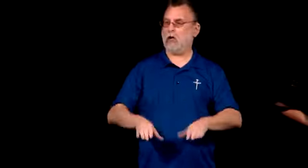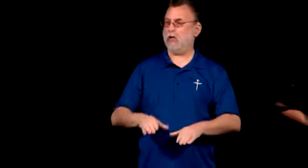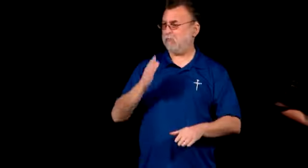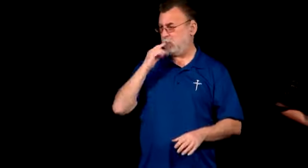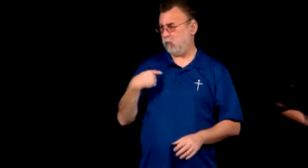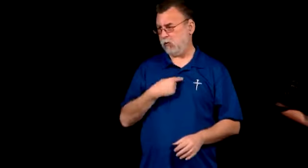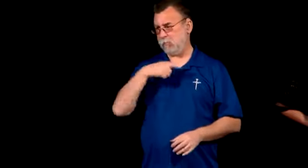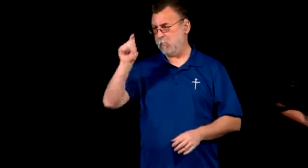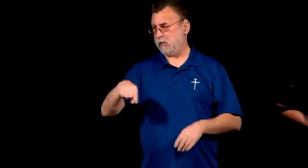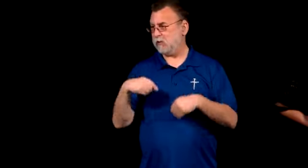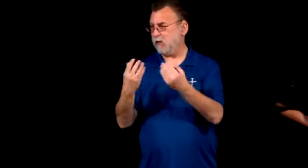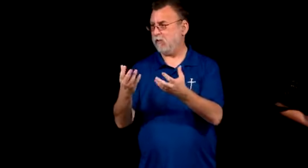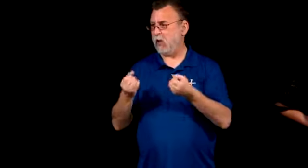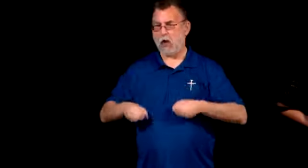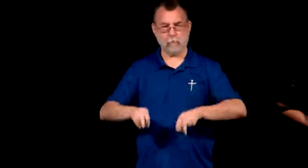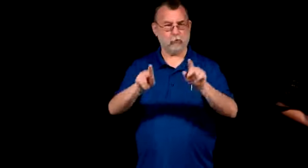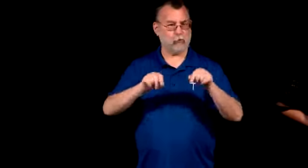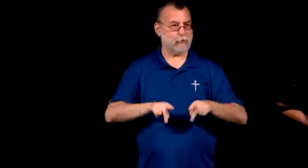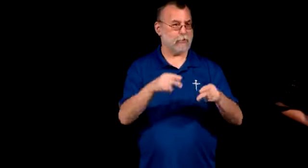summer, because then we won't have a bad snowstorm.